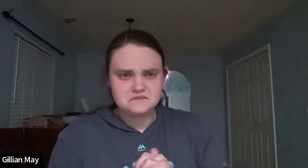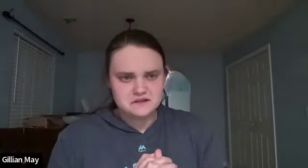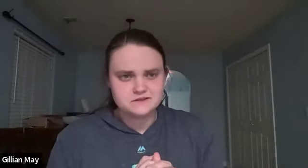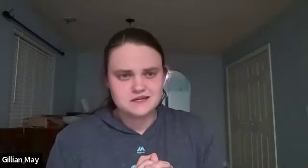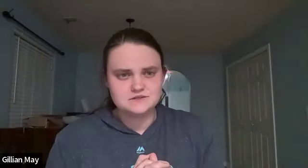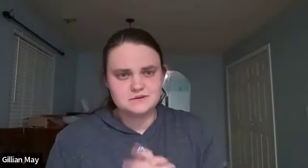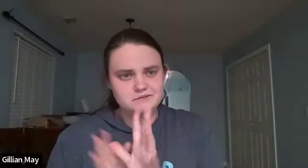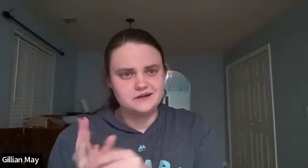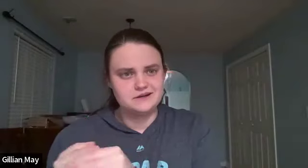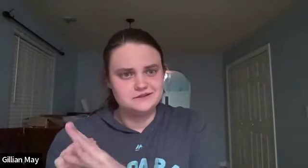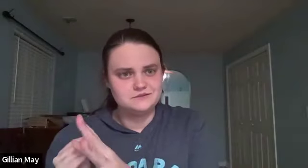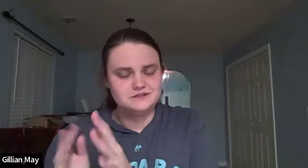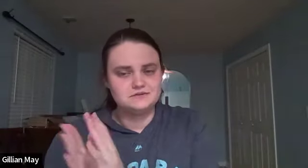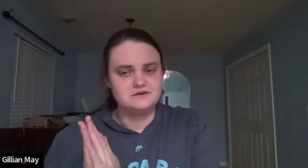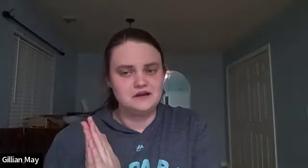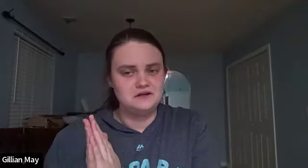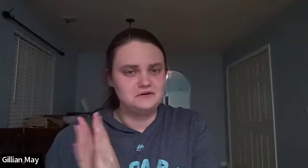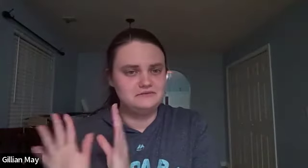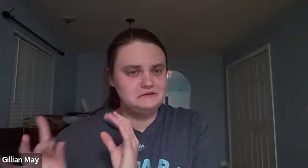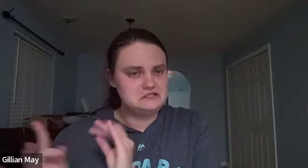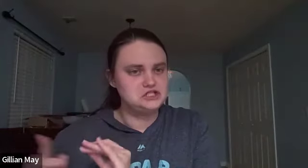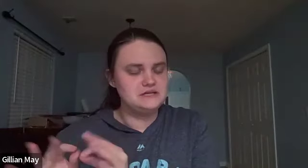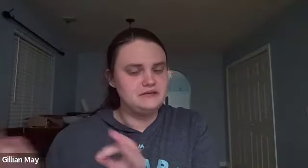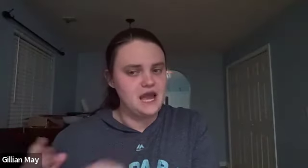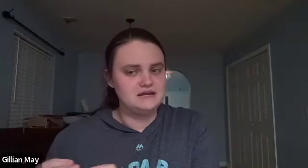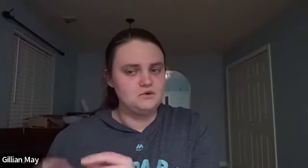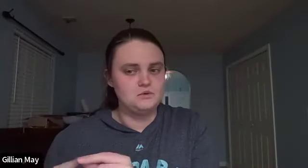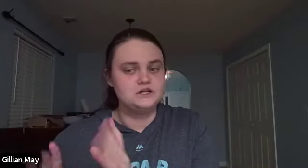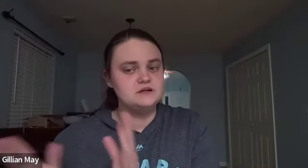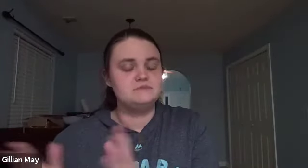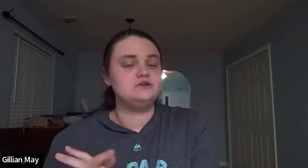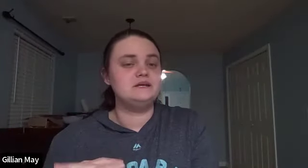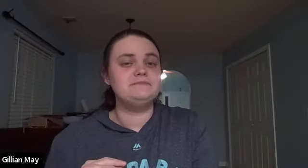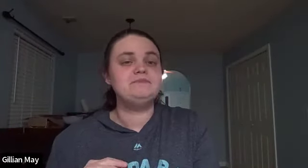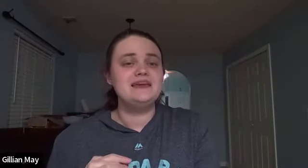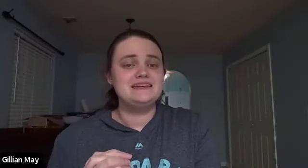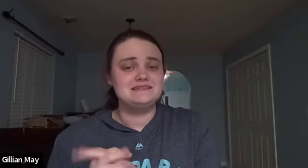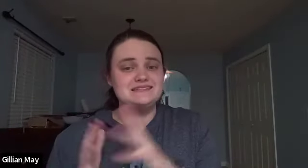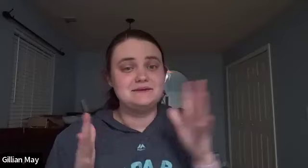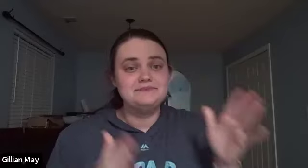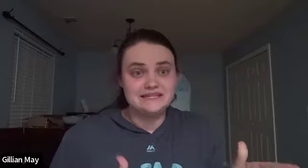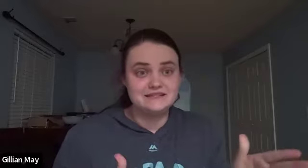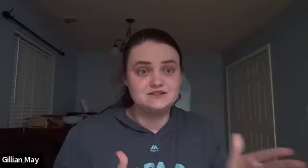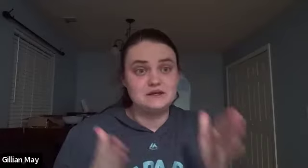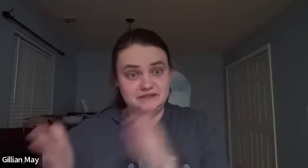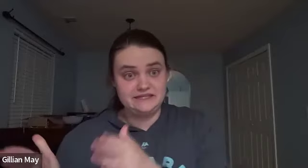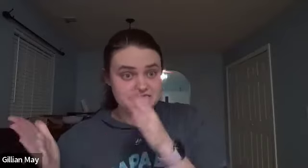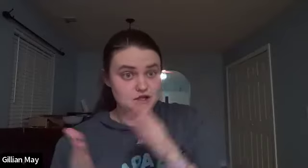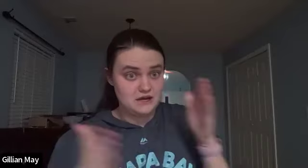Typically with that as well, I'm going to add this one as well. I know I shouldn't be adding more words, but I'm doing it, is the sign please. So like, please slow